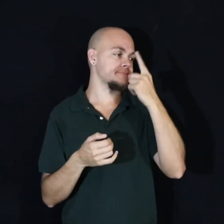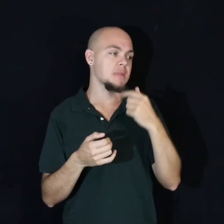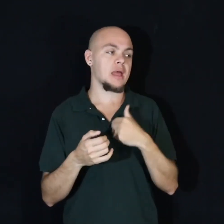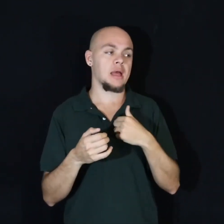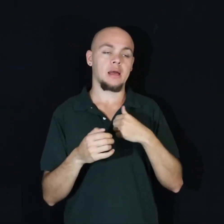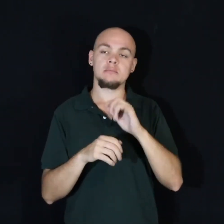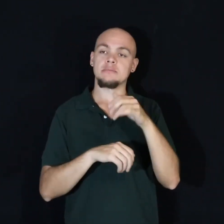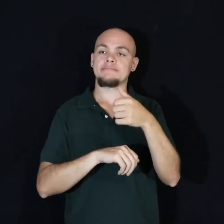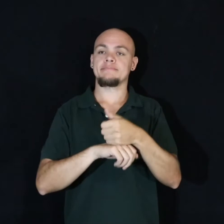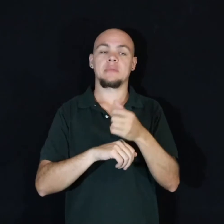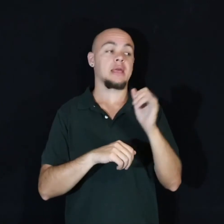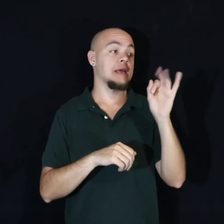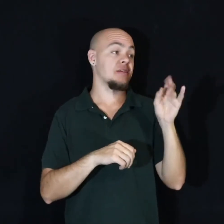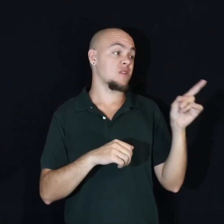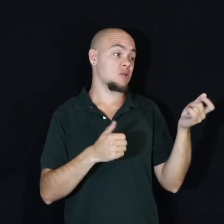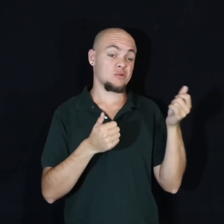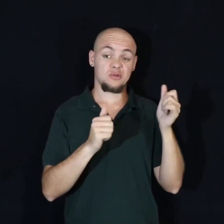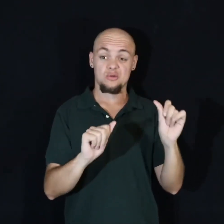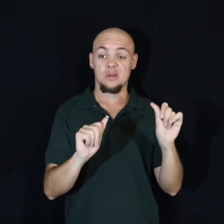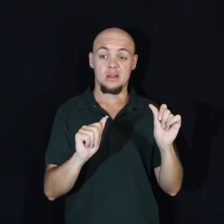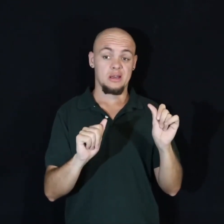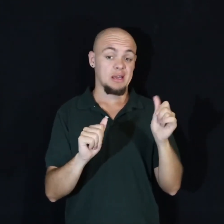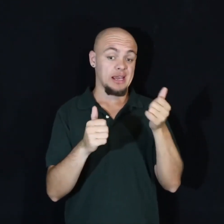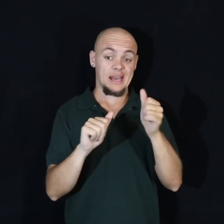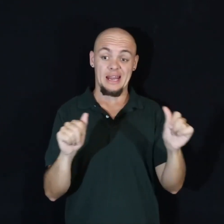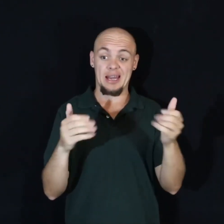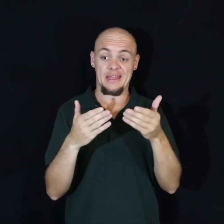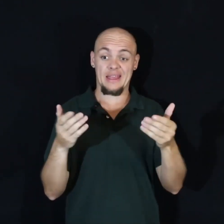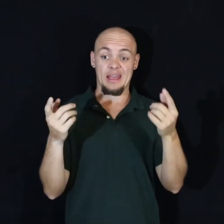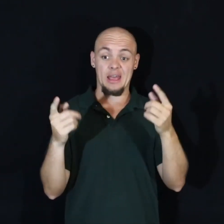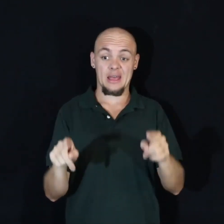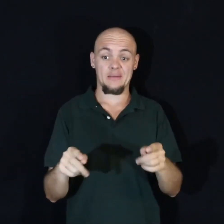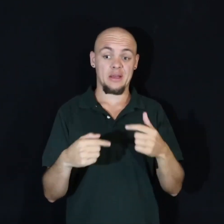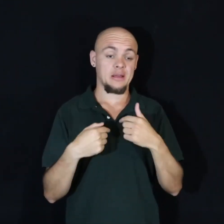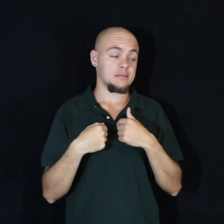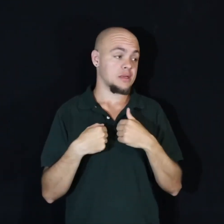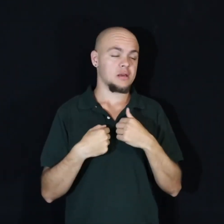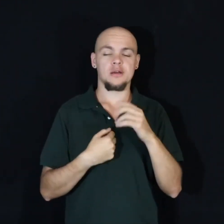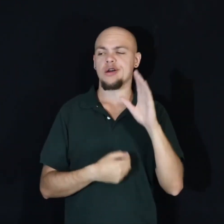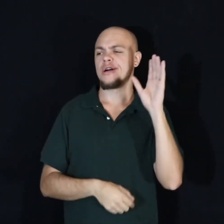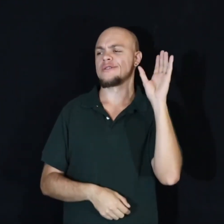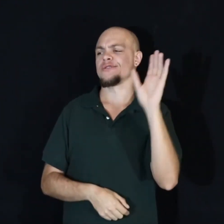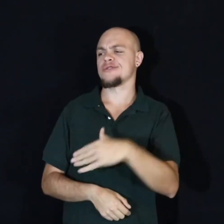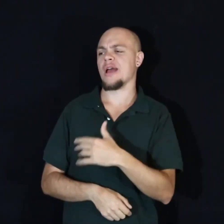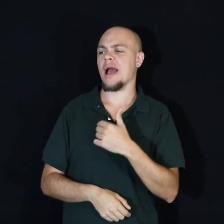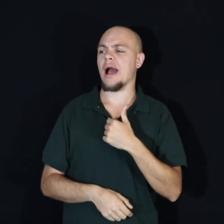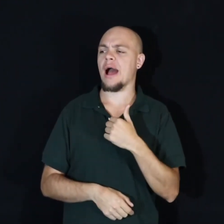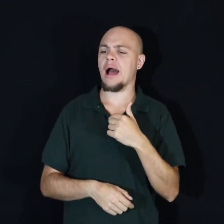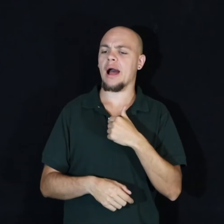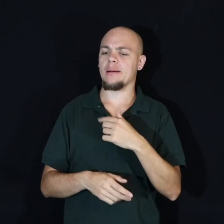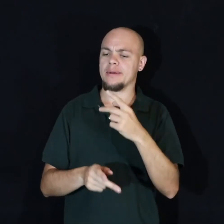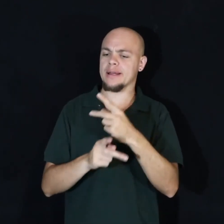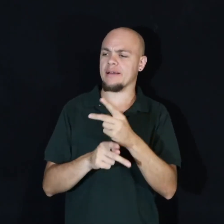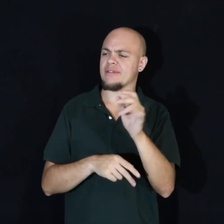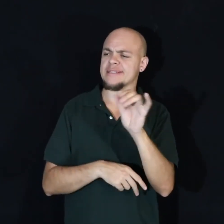was to tackle this fence and anything was to happen to it. "Oh, shucks. I'll be just as careful. Now, let me